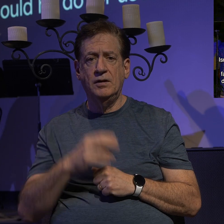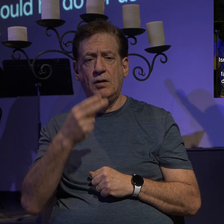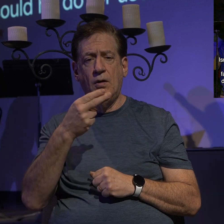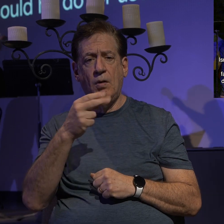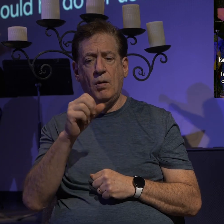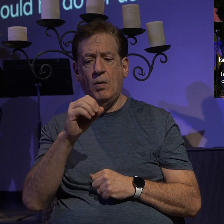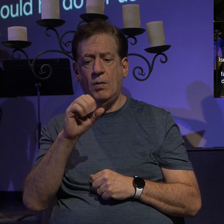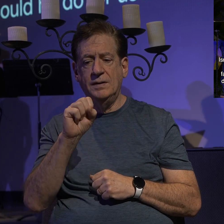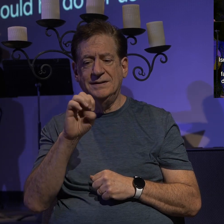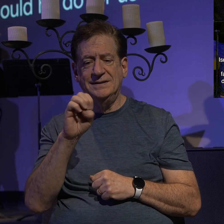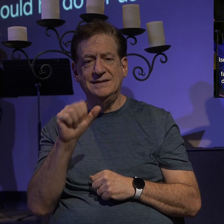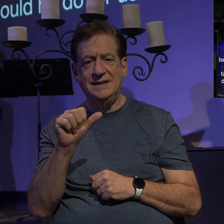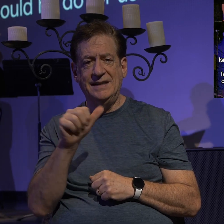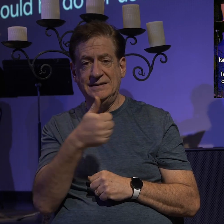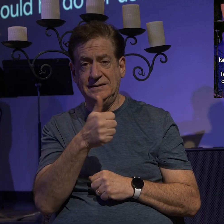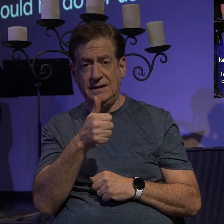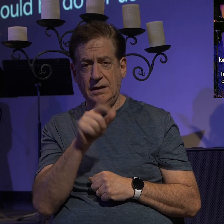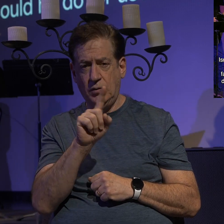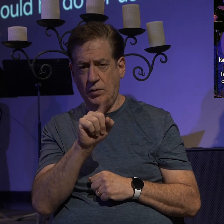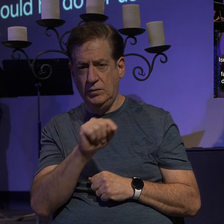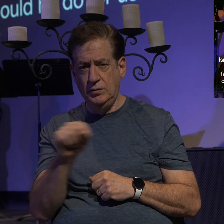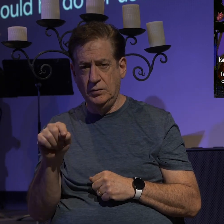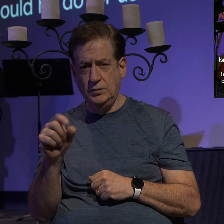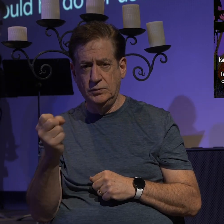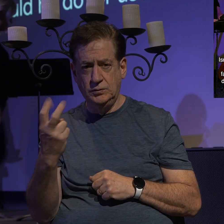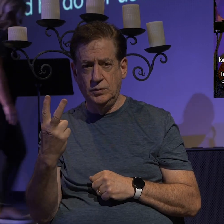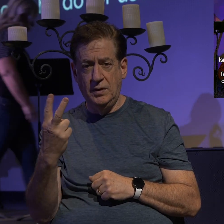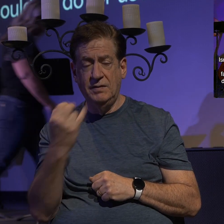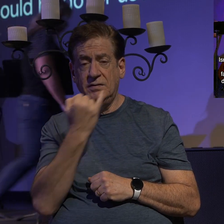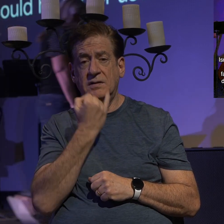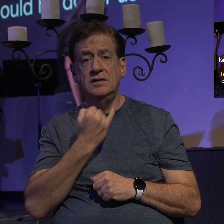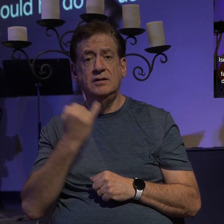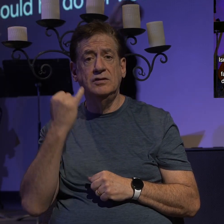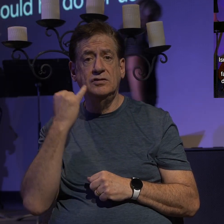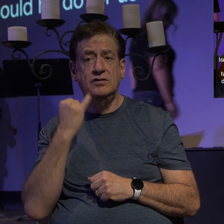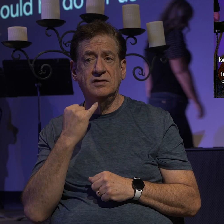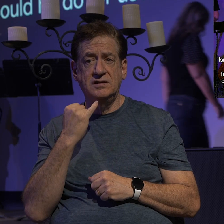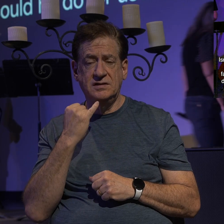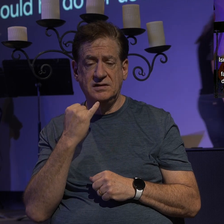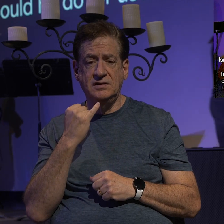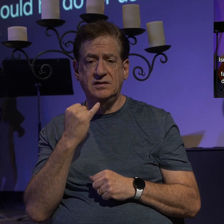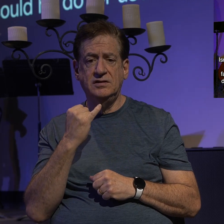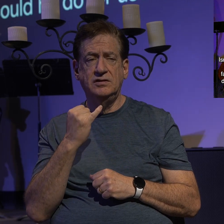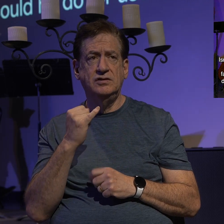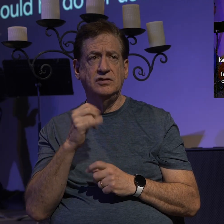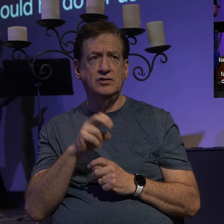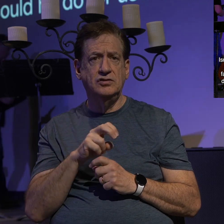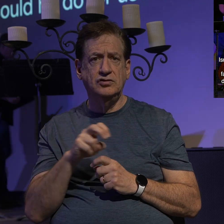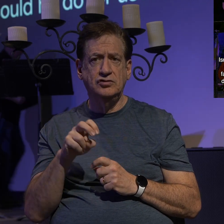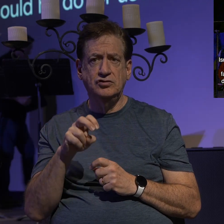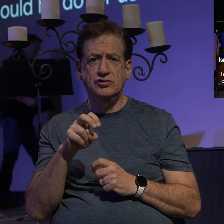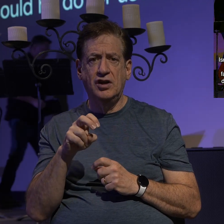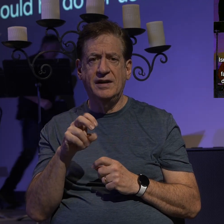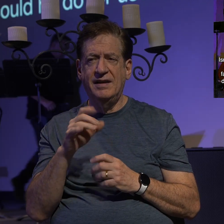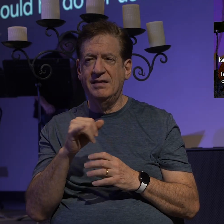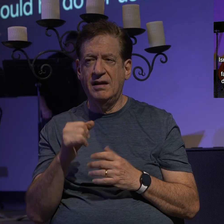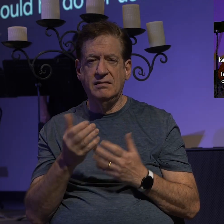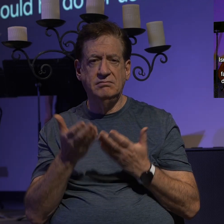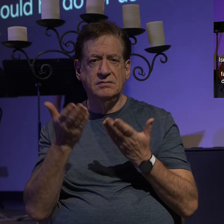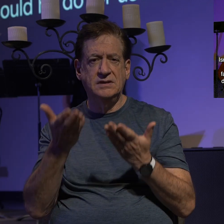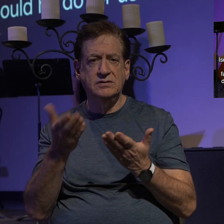Hosea 10, 1 through 12. Israel is a luxuriant vine that yields its fruits.